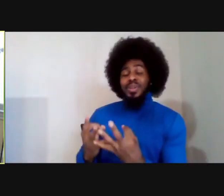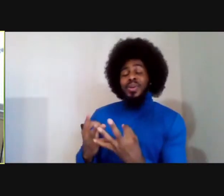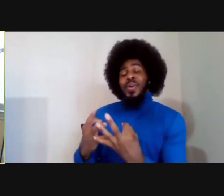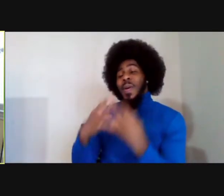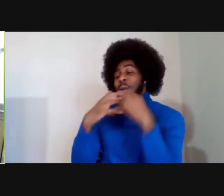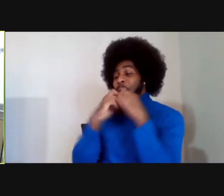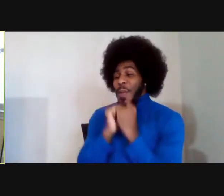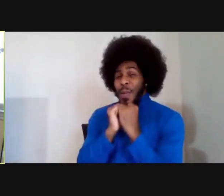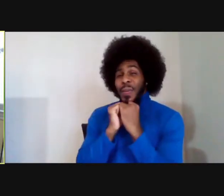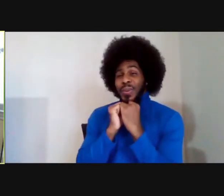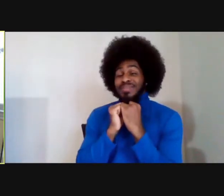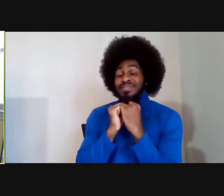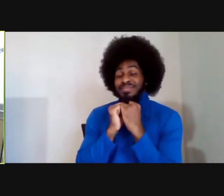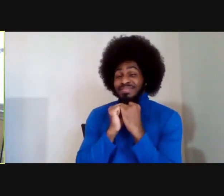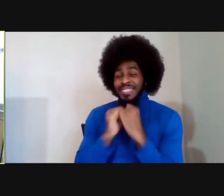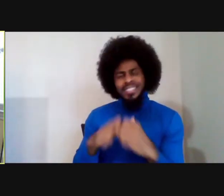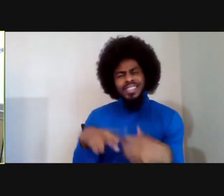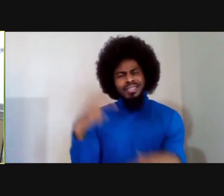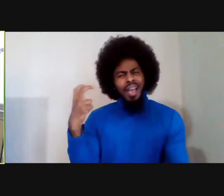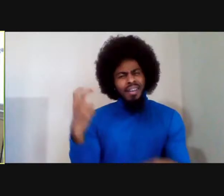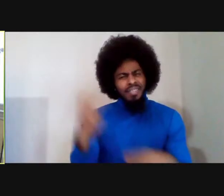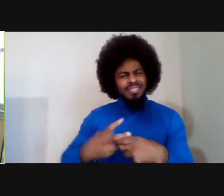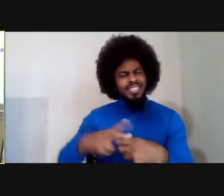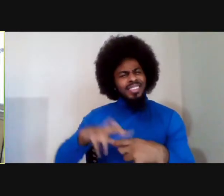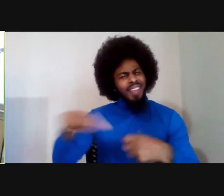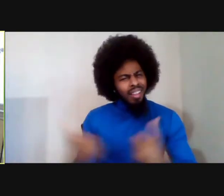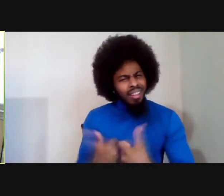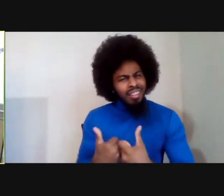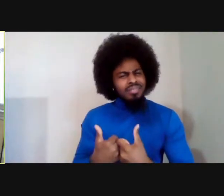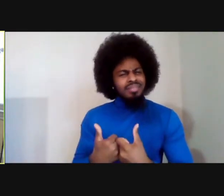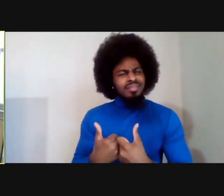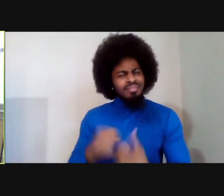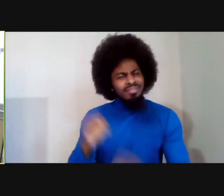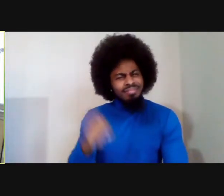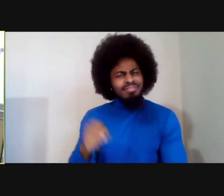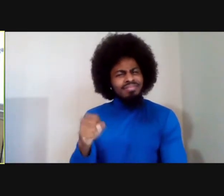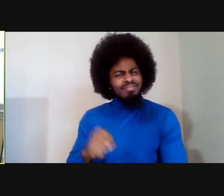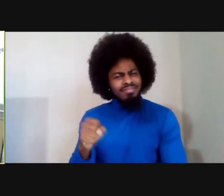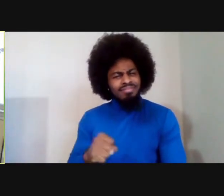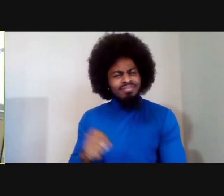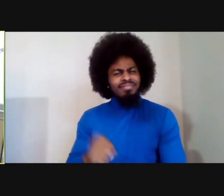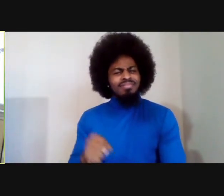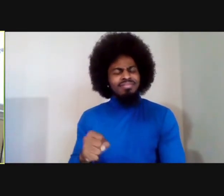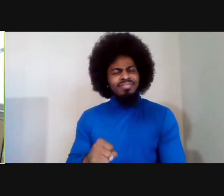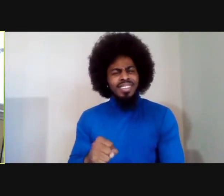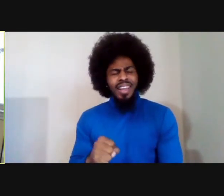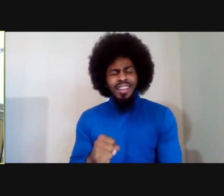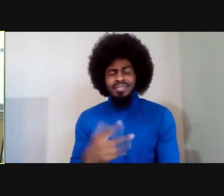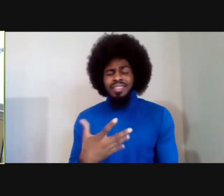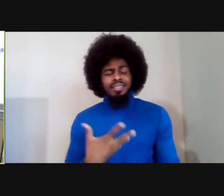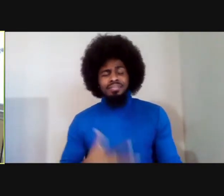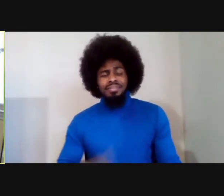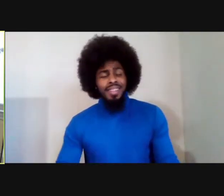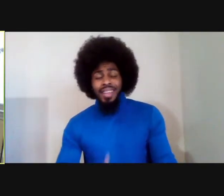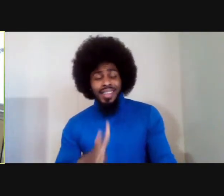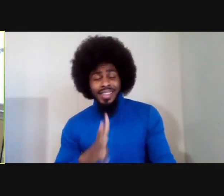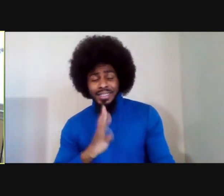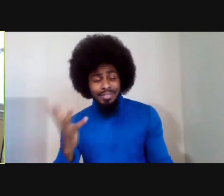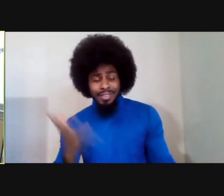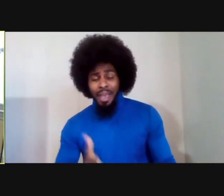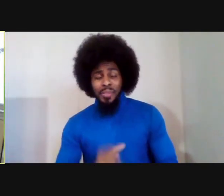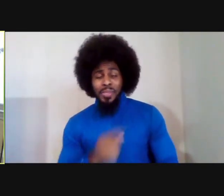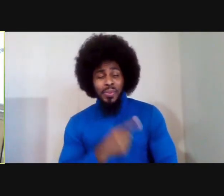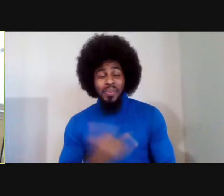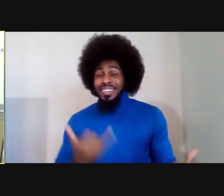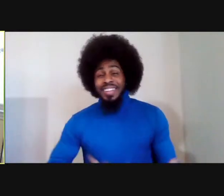gets hard, like families do. Like, sometimes y'all don't want to see each other. You get on each other's nerves. You're like, ooh, I can't talk to you right now. Cause you know, oh, I need a break, you